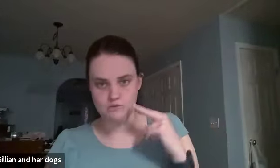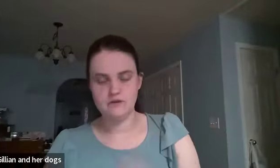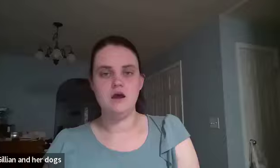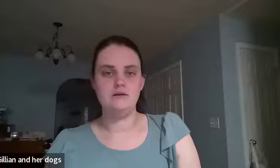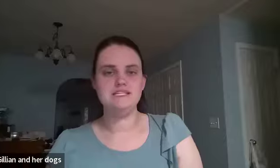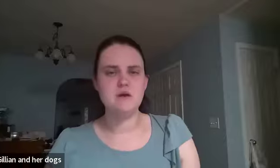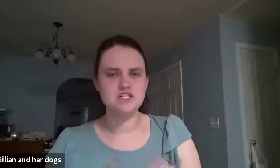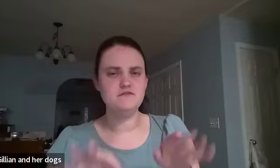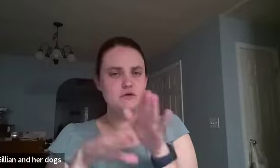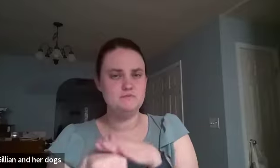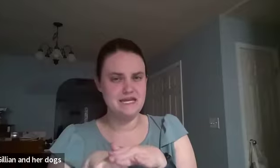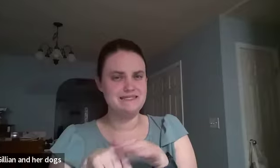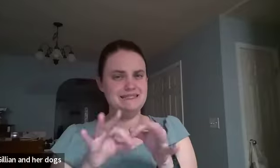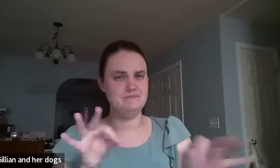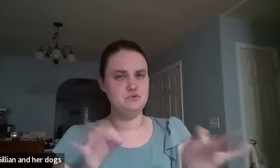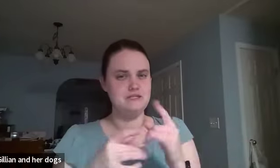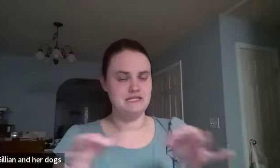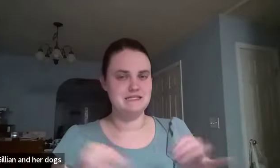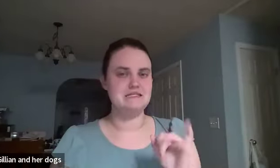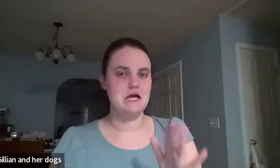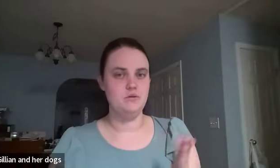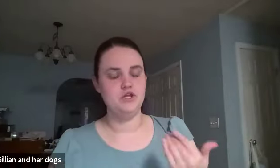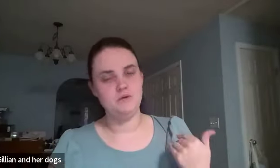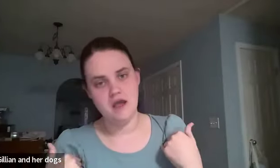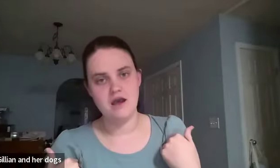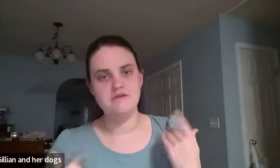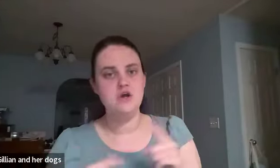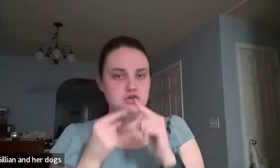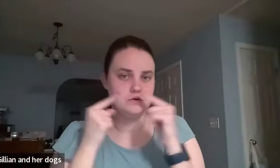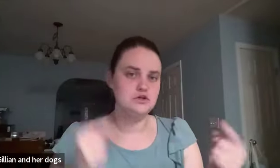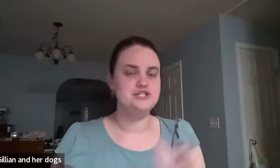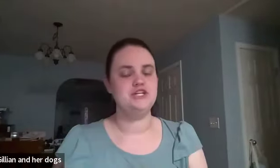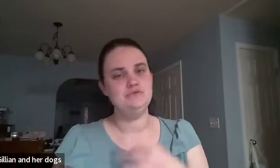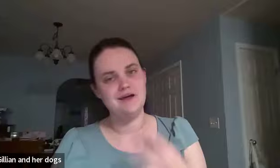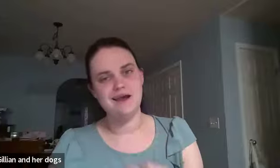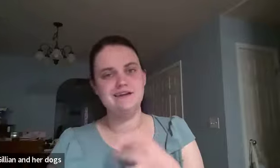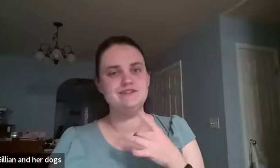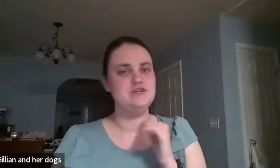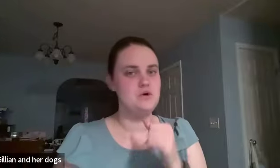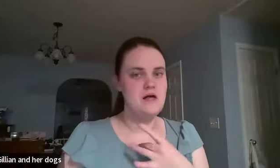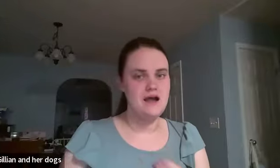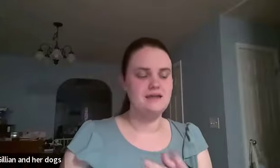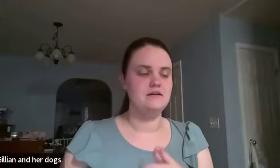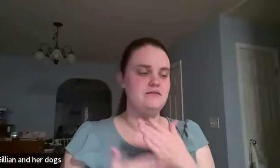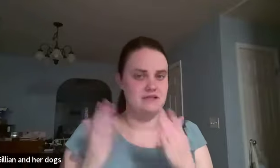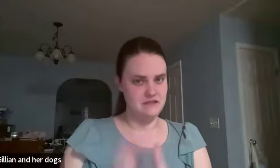verb. Especially for those basic simple sentences like what you have, you're allergic, you like, don't like, things like